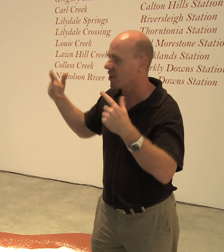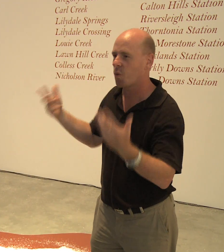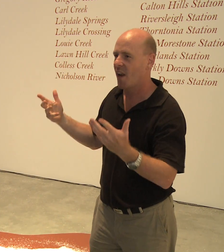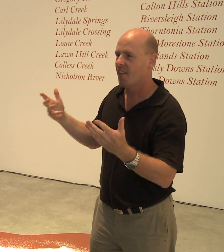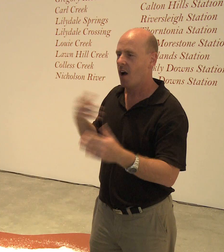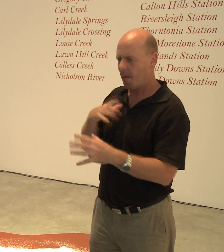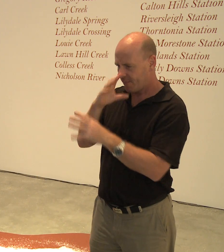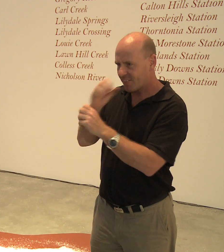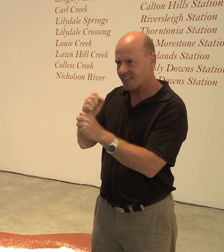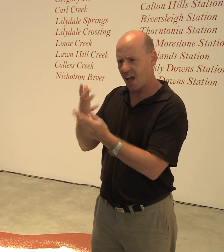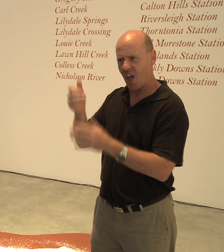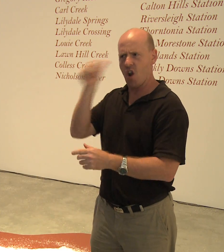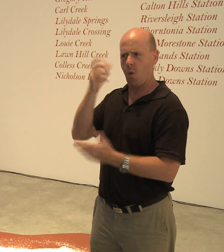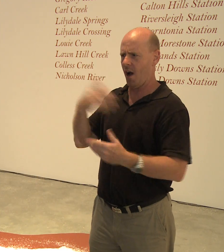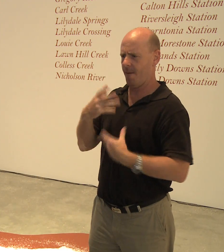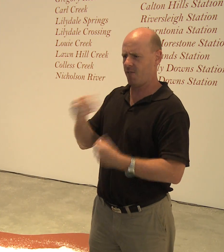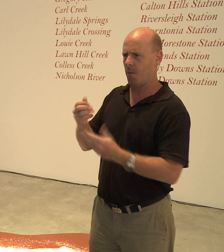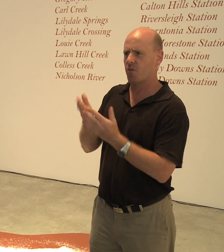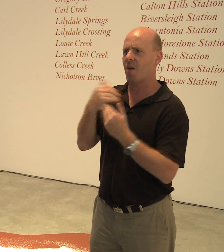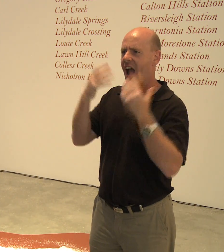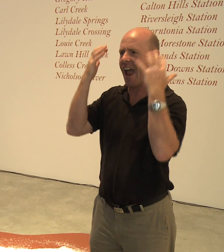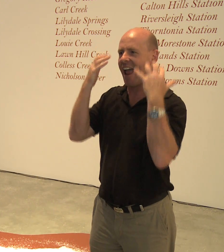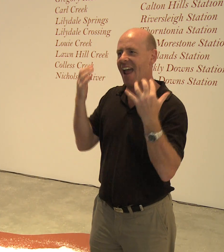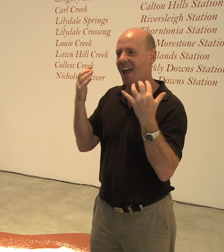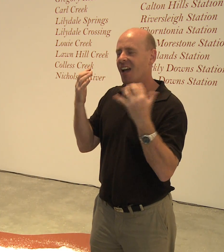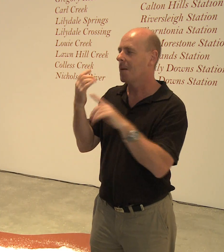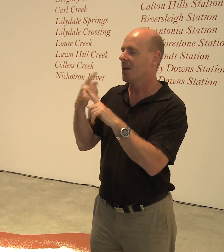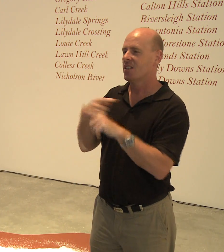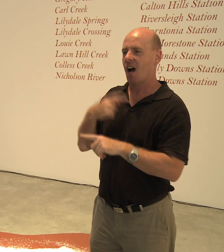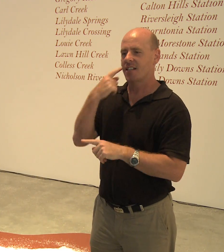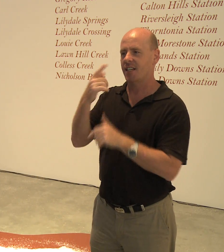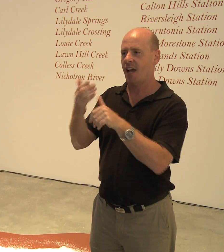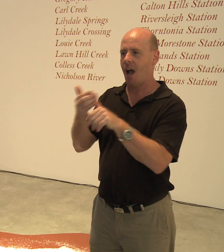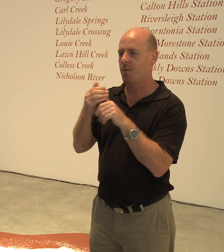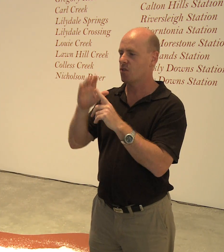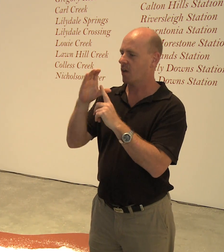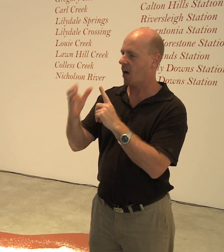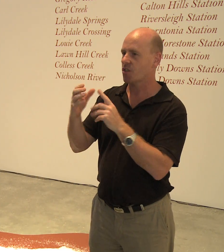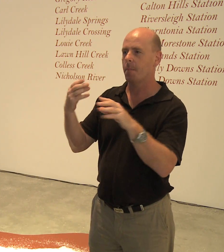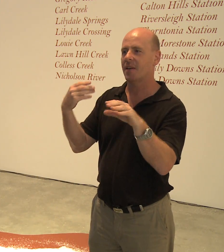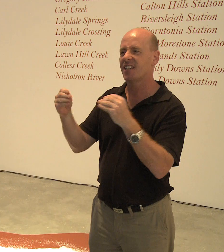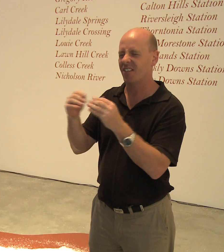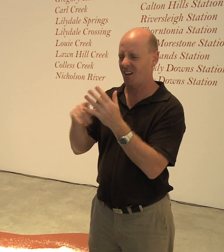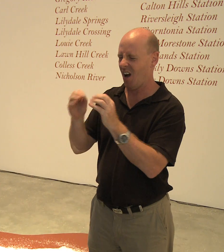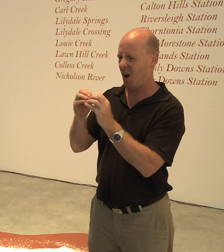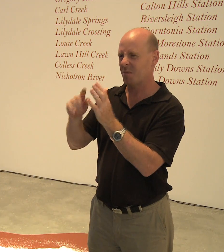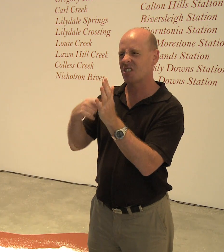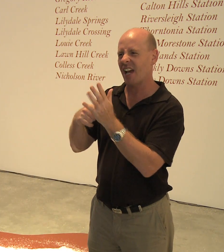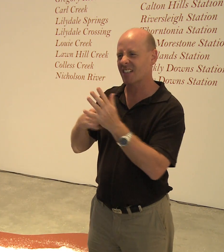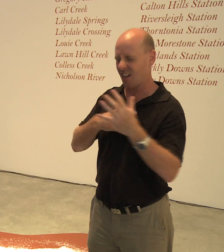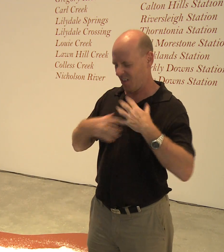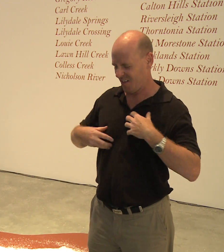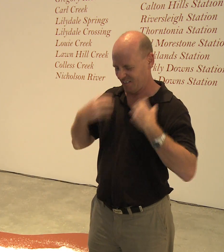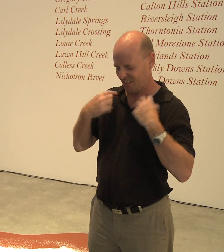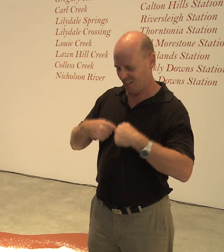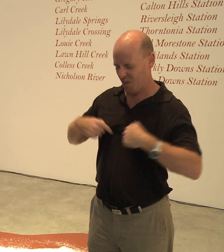been fascinated by that. And also very fascinated when I look at Aboriginal cultural material objects that are worn on the bodies,